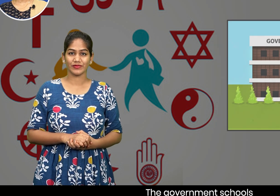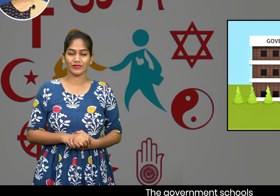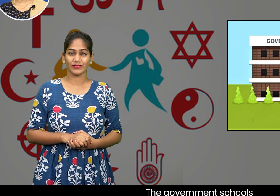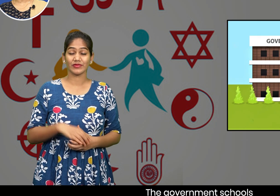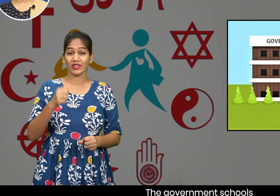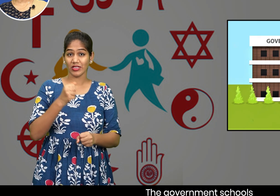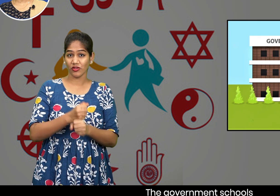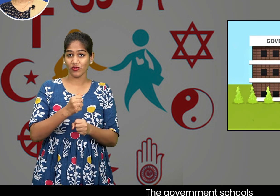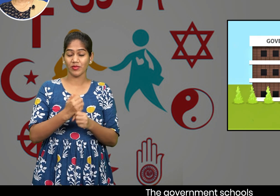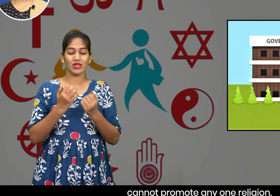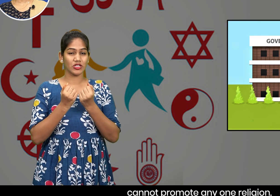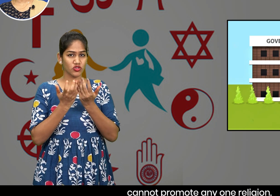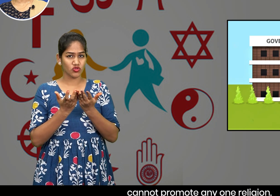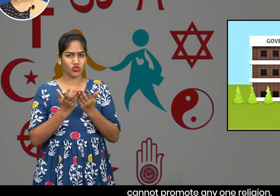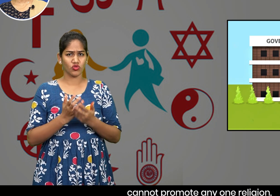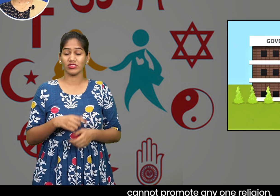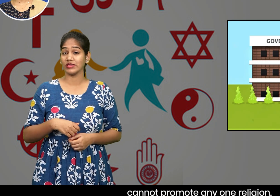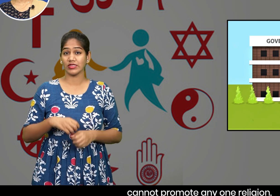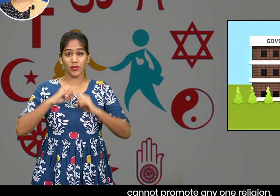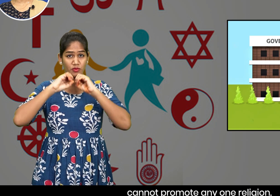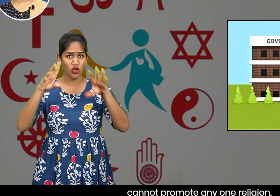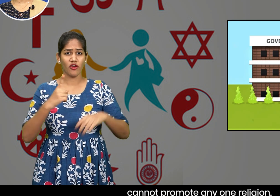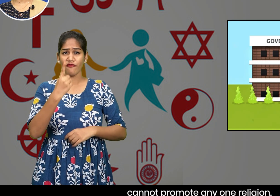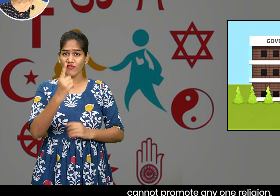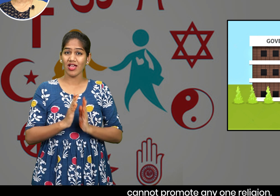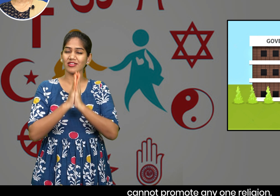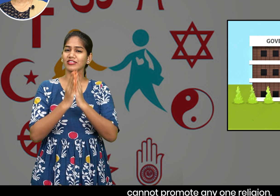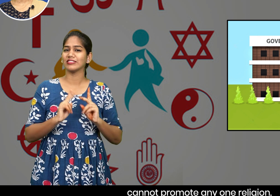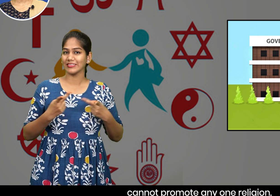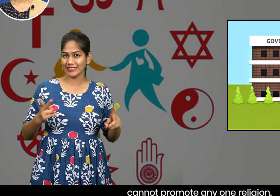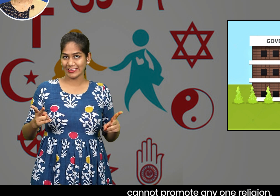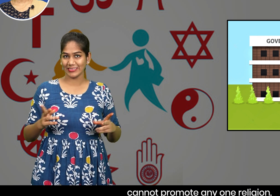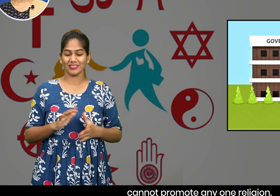The government schools cannot promote any one religion.